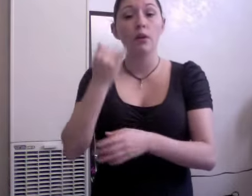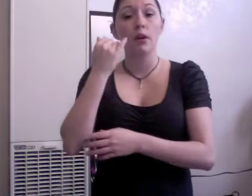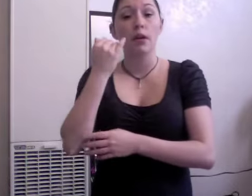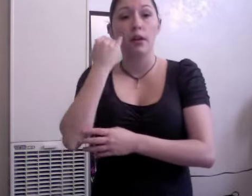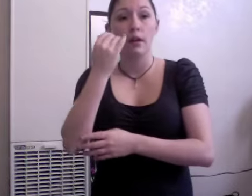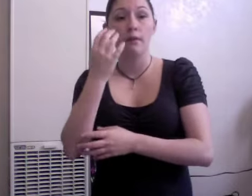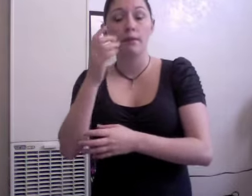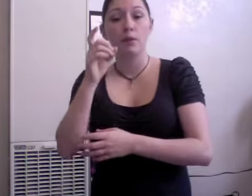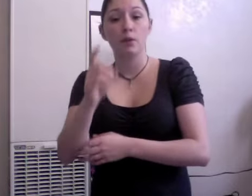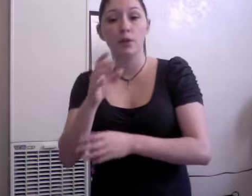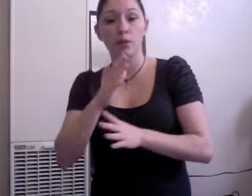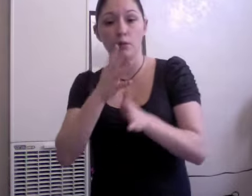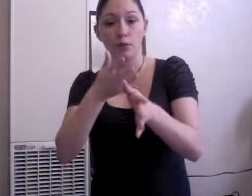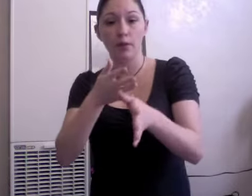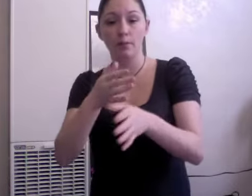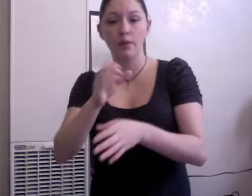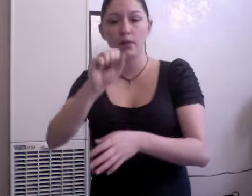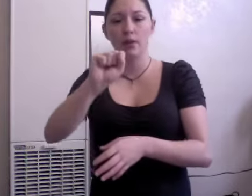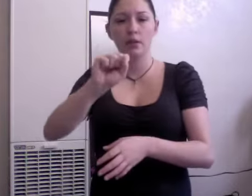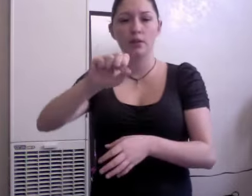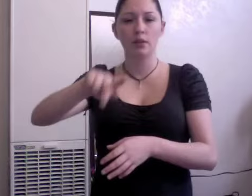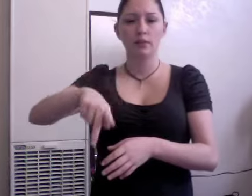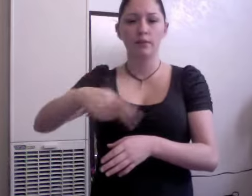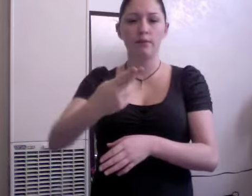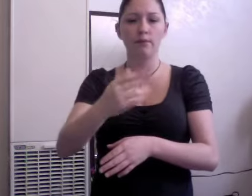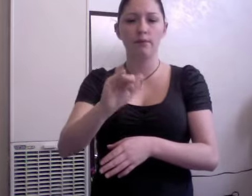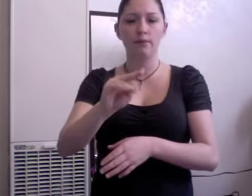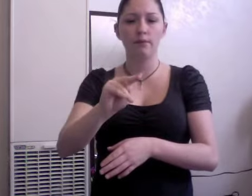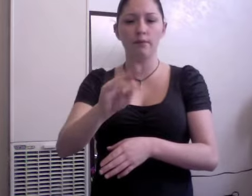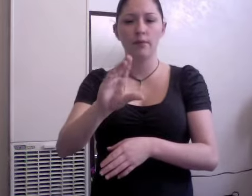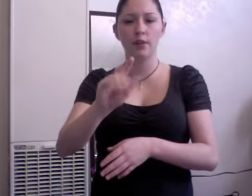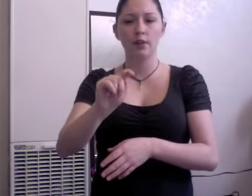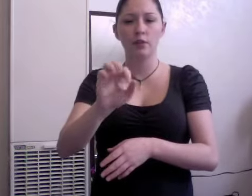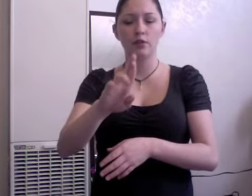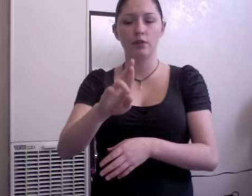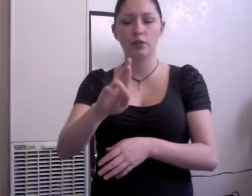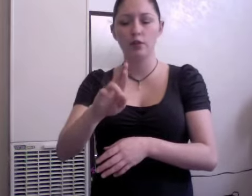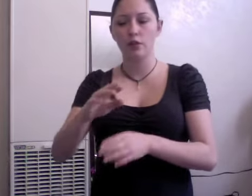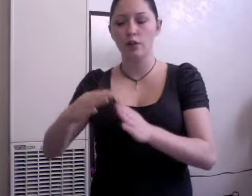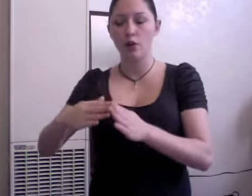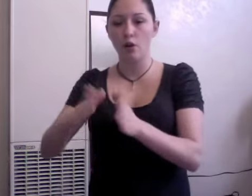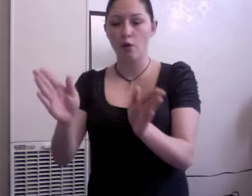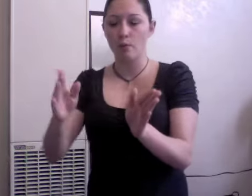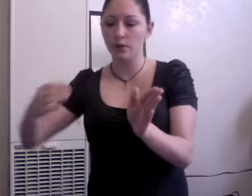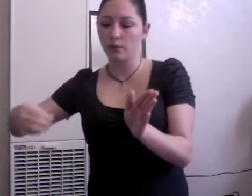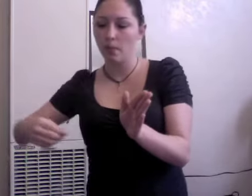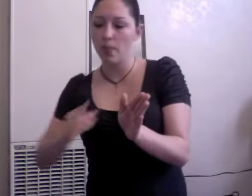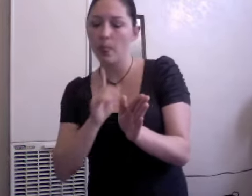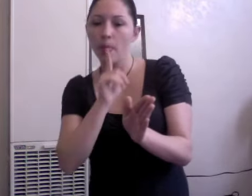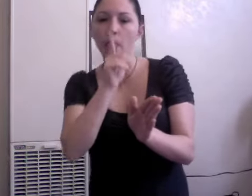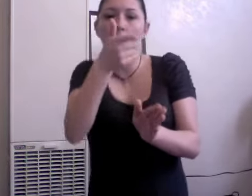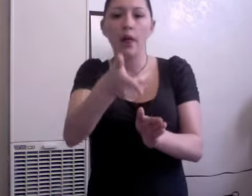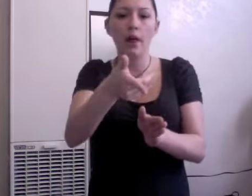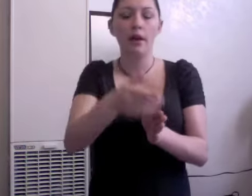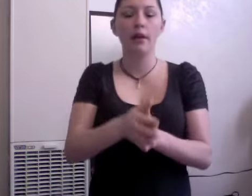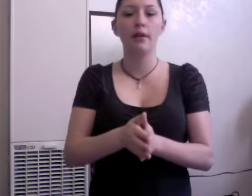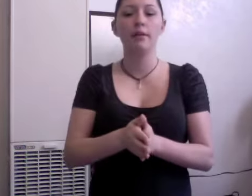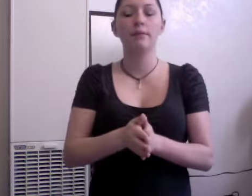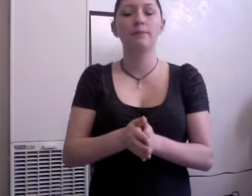things to go back up through the esophagus. But we all know how uncomfortable that feels. And it's not something that's good for your body.